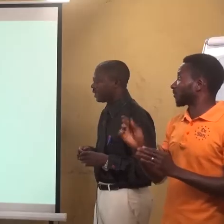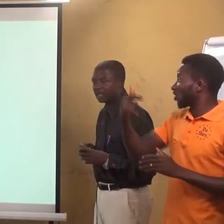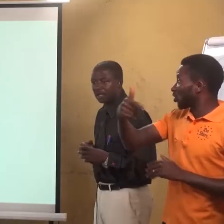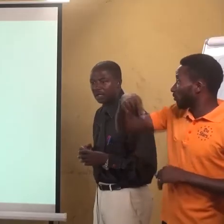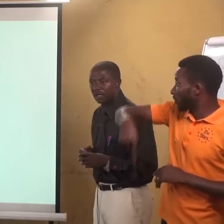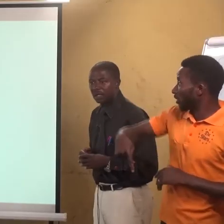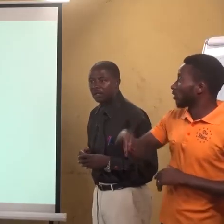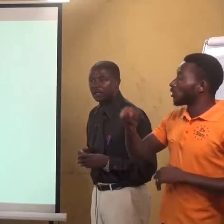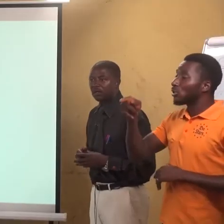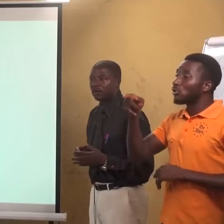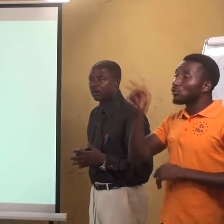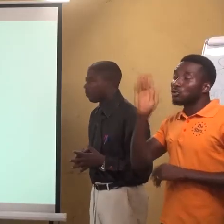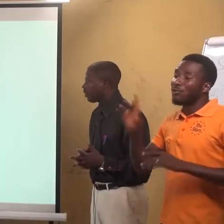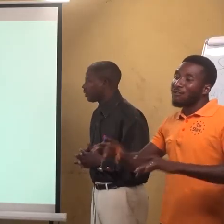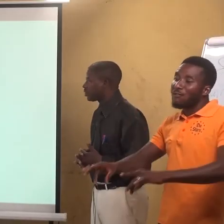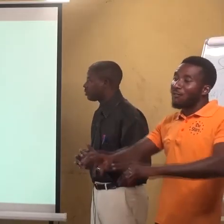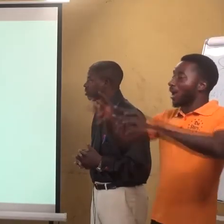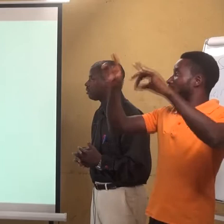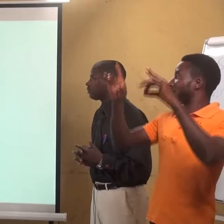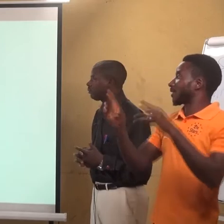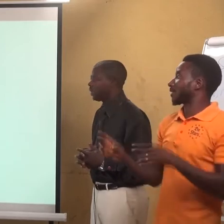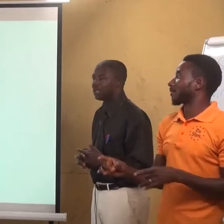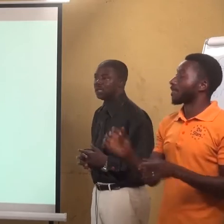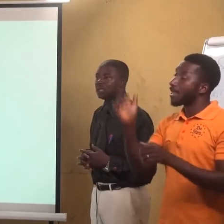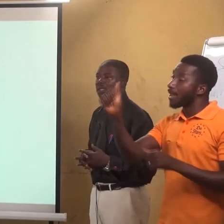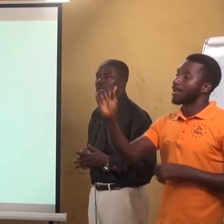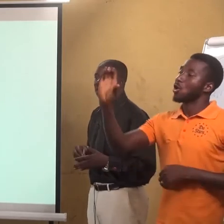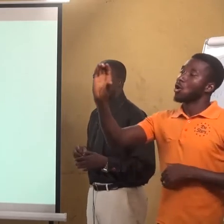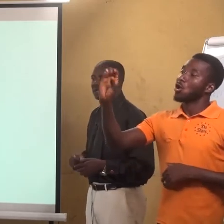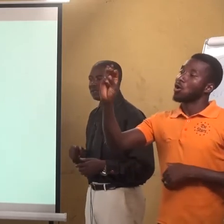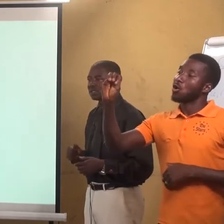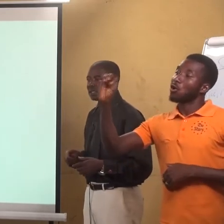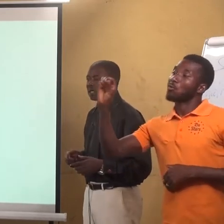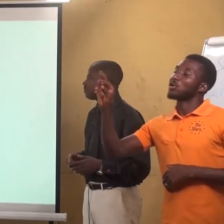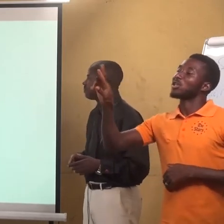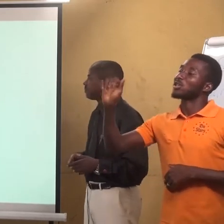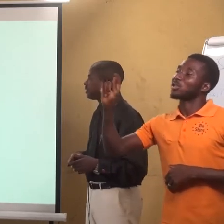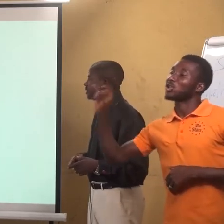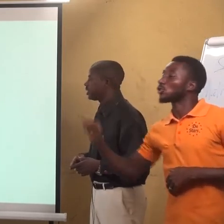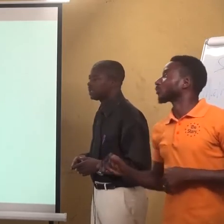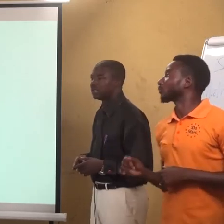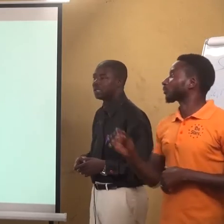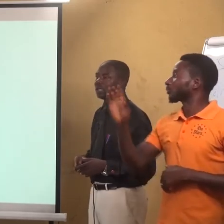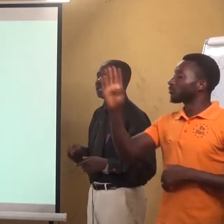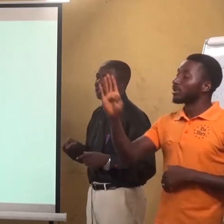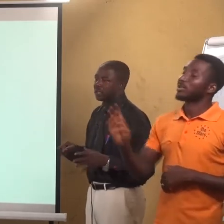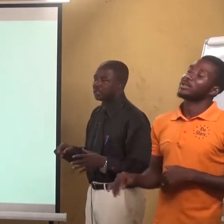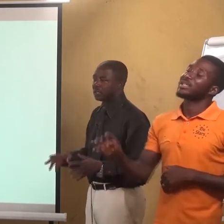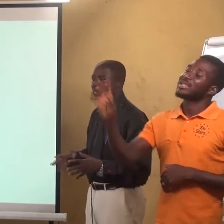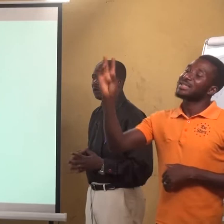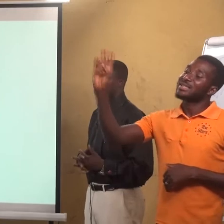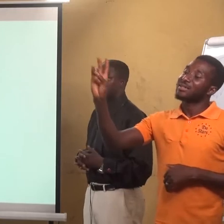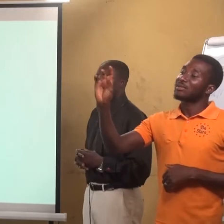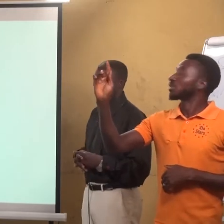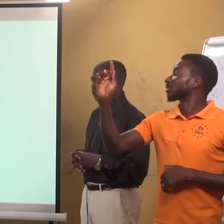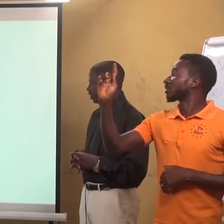to find the A, common ratio, B, seventh term, C, the nth